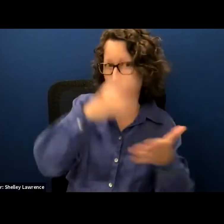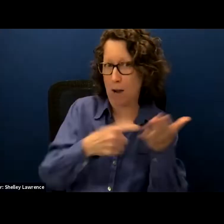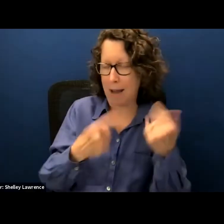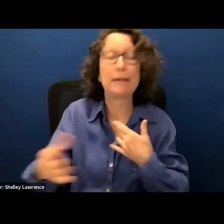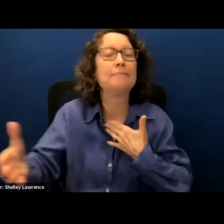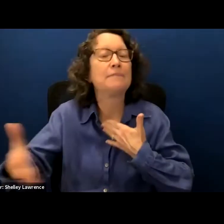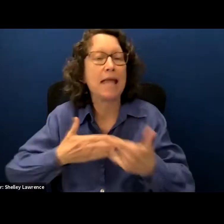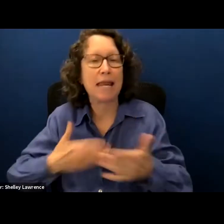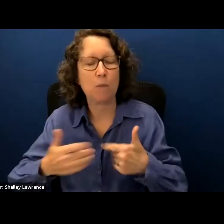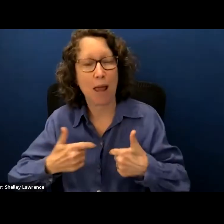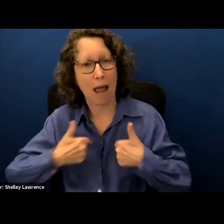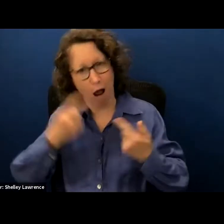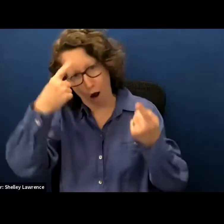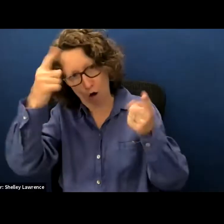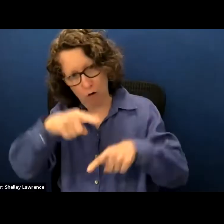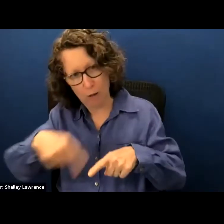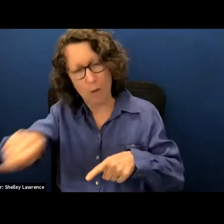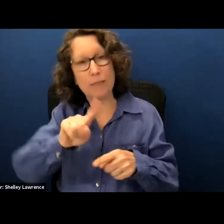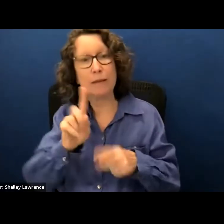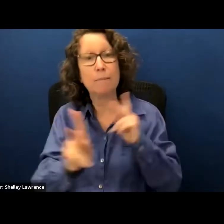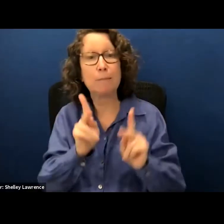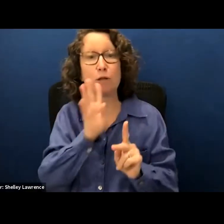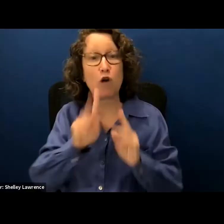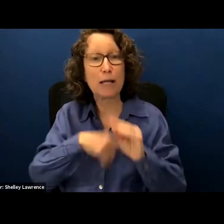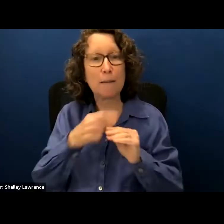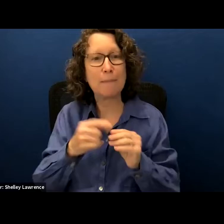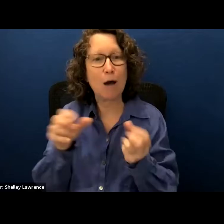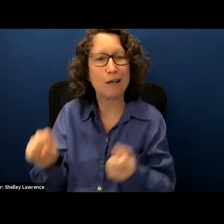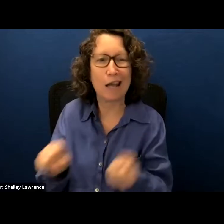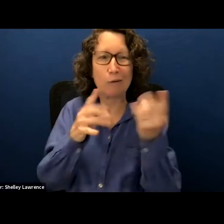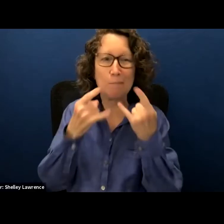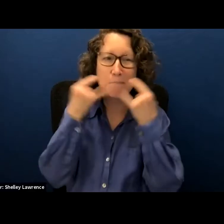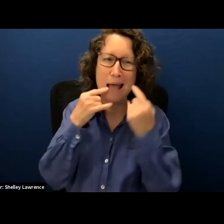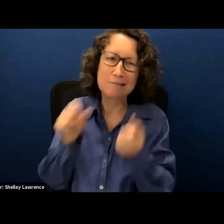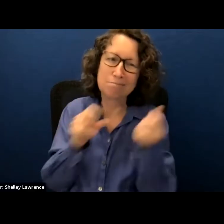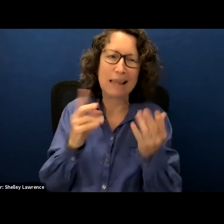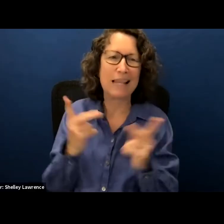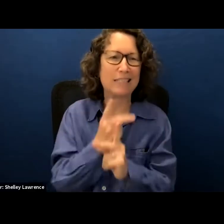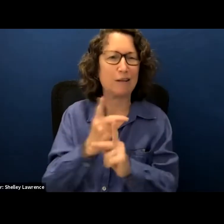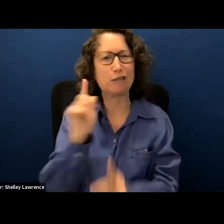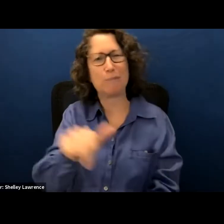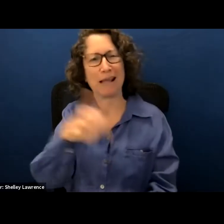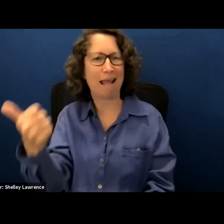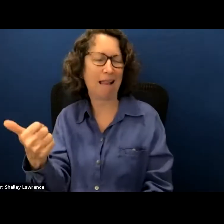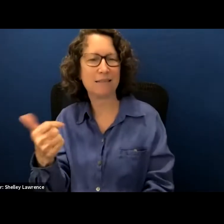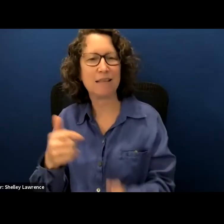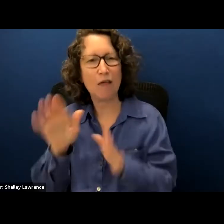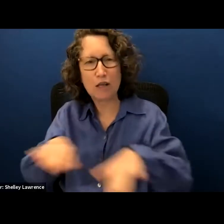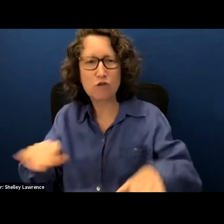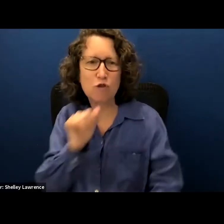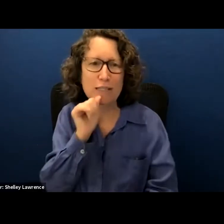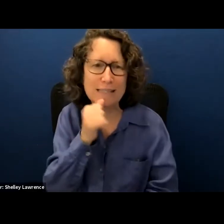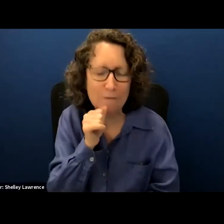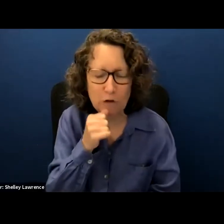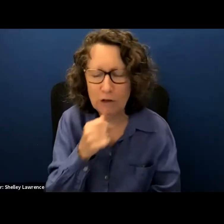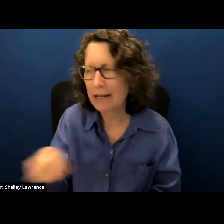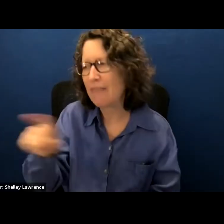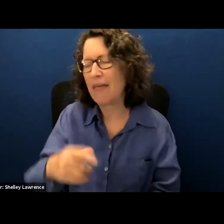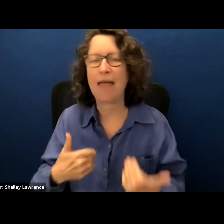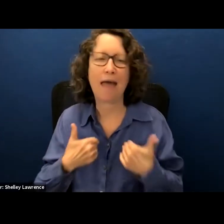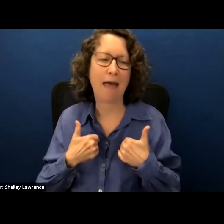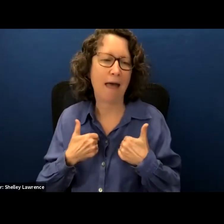anyhow, I agree with everyone talking about let's get rid of these masks. Let's figure something out. These children are suffering. They